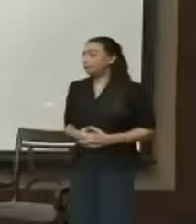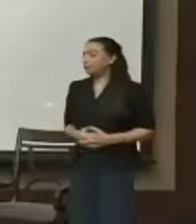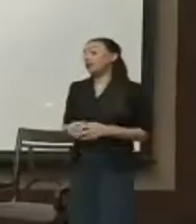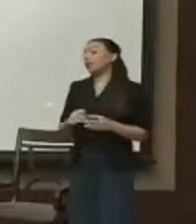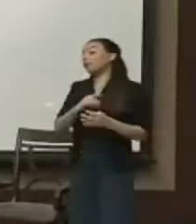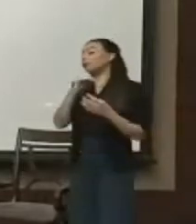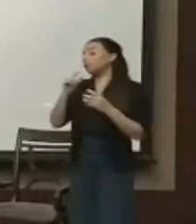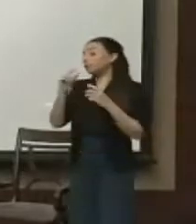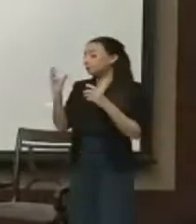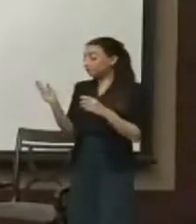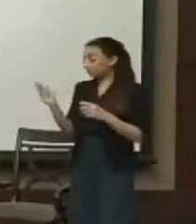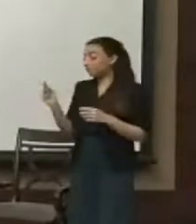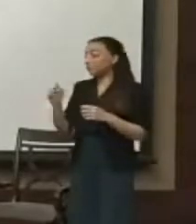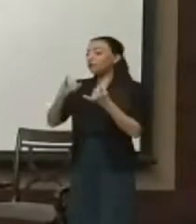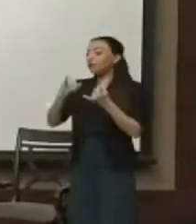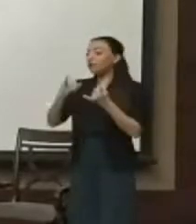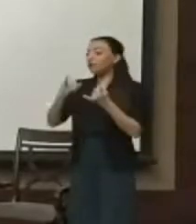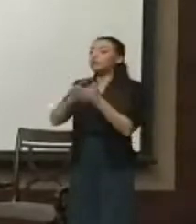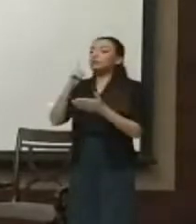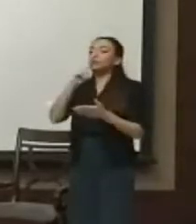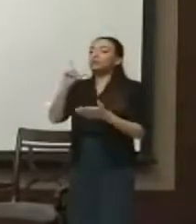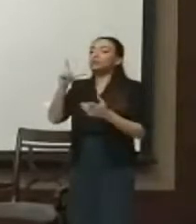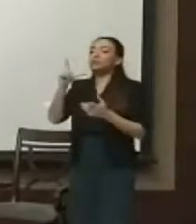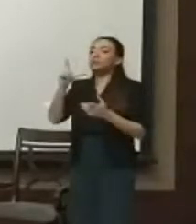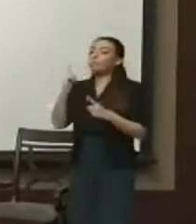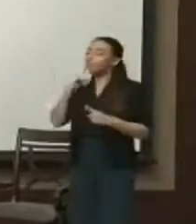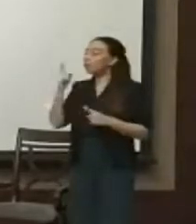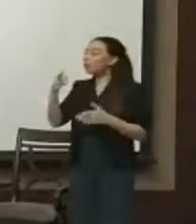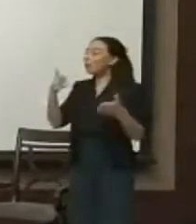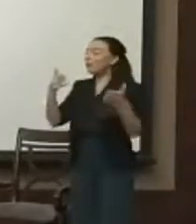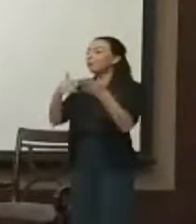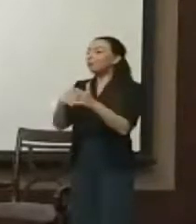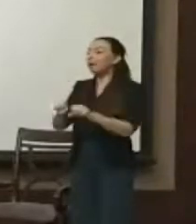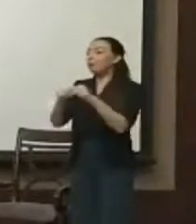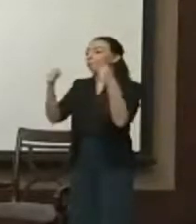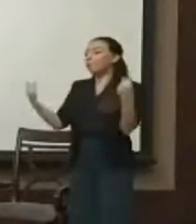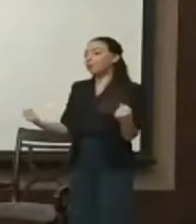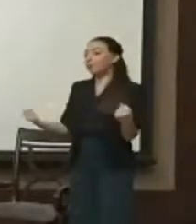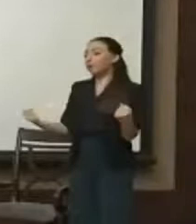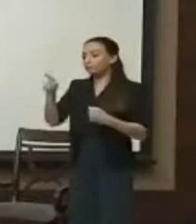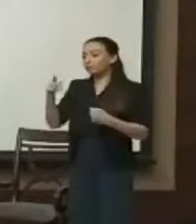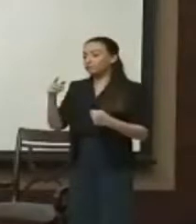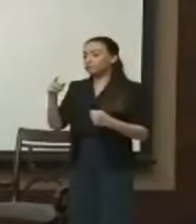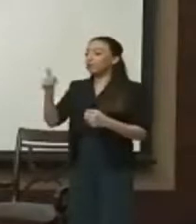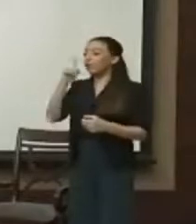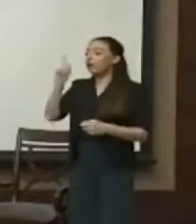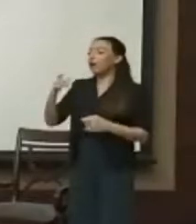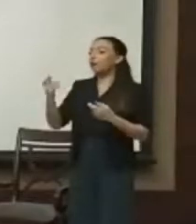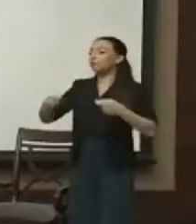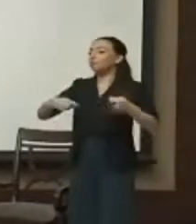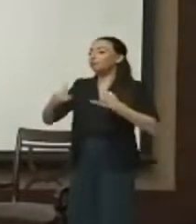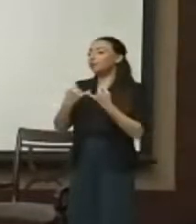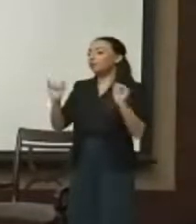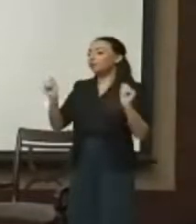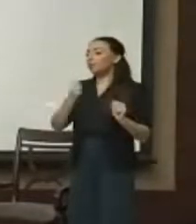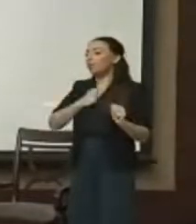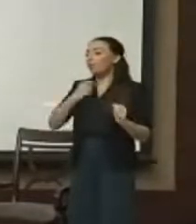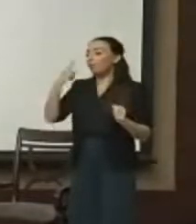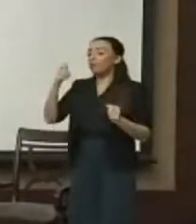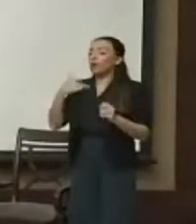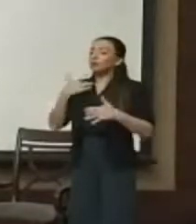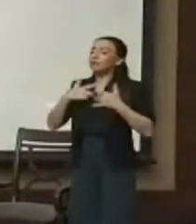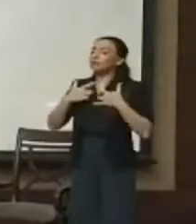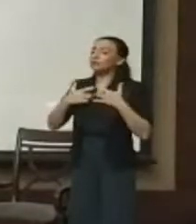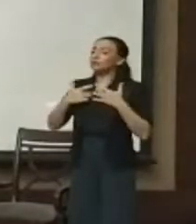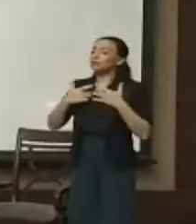Joining us, Ms. Shilpi Kapoor, CEO, Barrier Break. Shilpi is a serial entrepreneur with a passion for technology